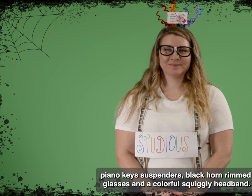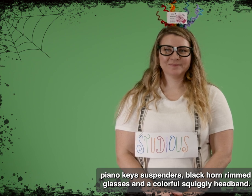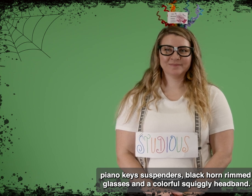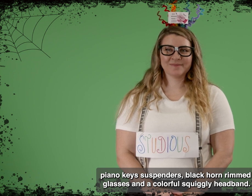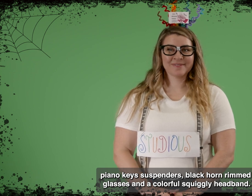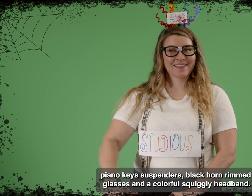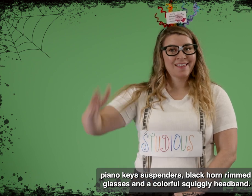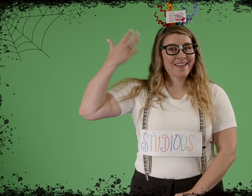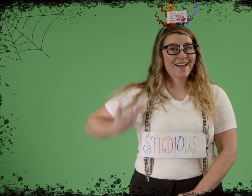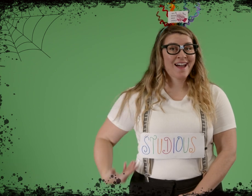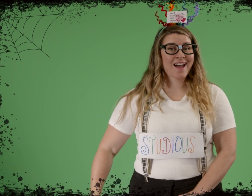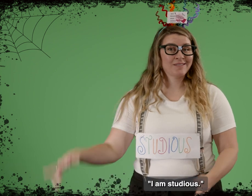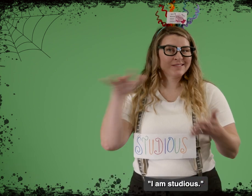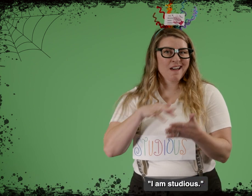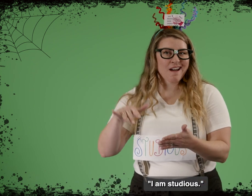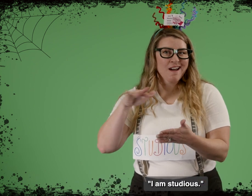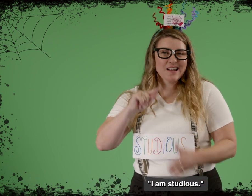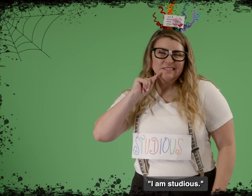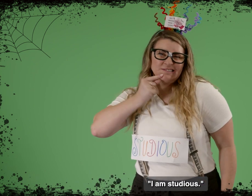squiggly headband. I am studious.